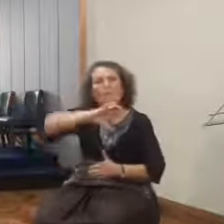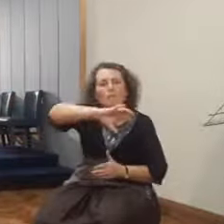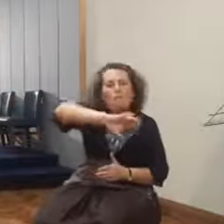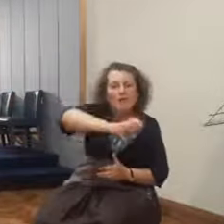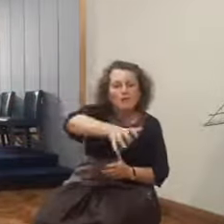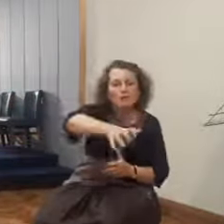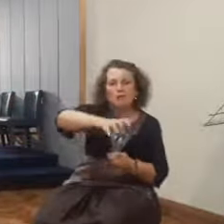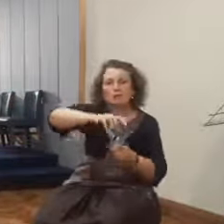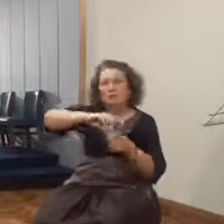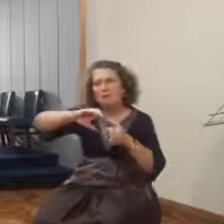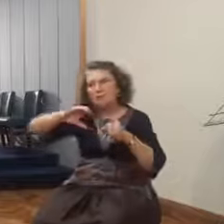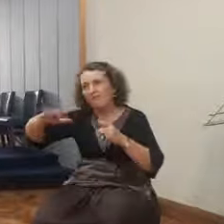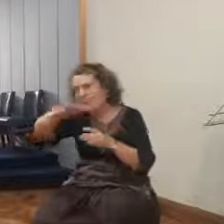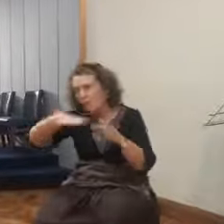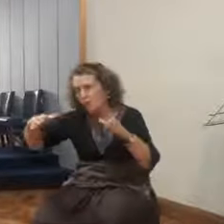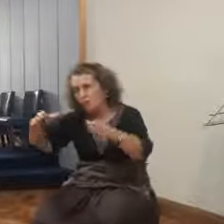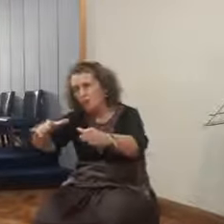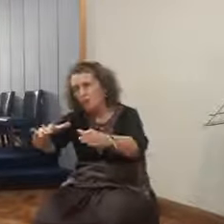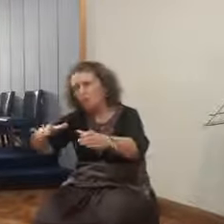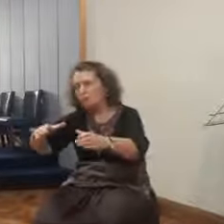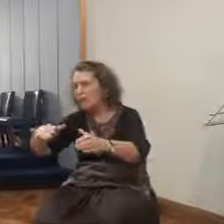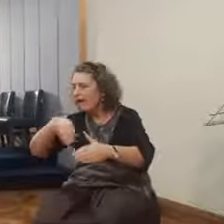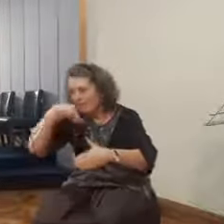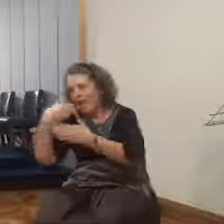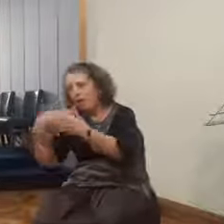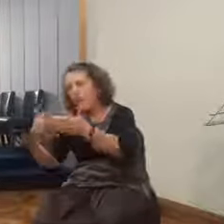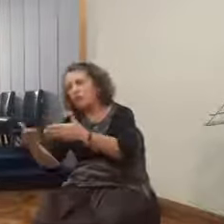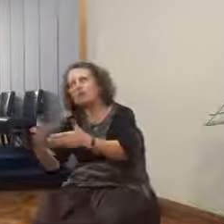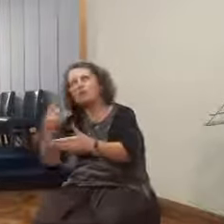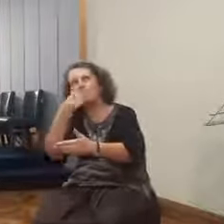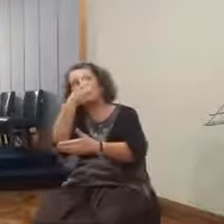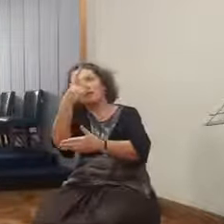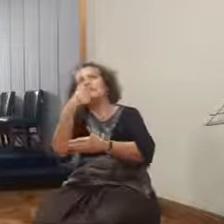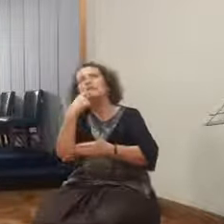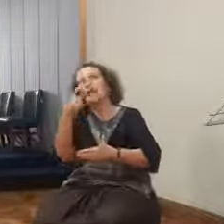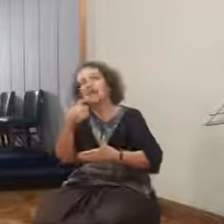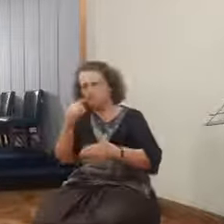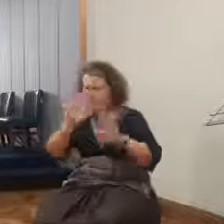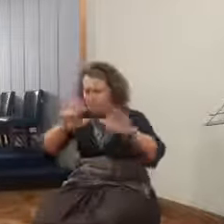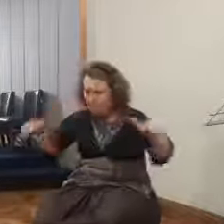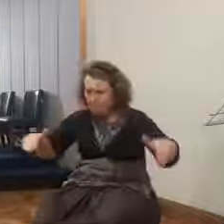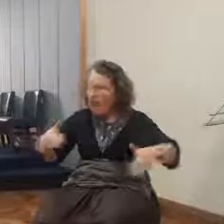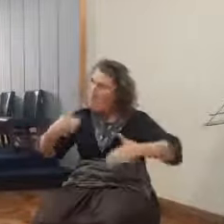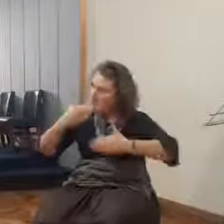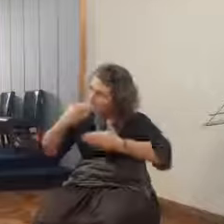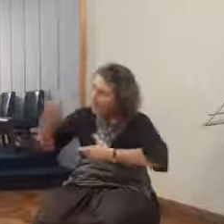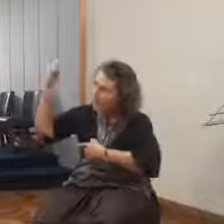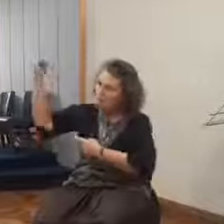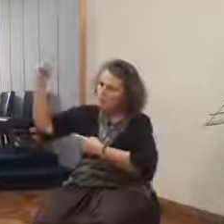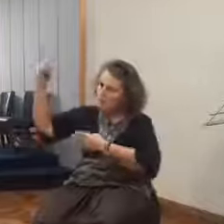people, saying with a loud voice, fear God and give glory to him,